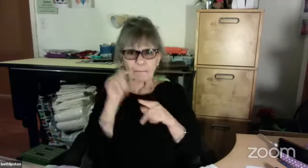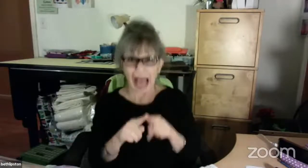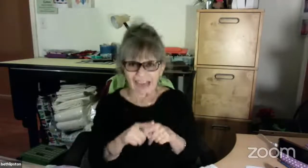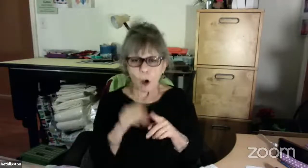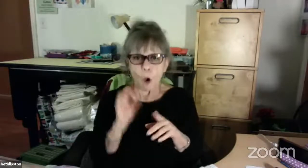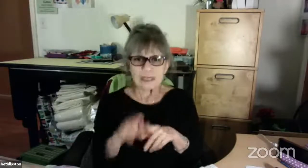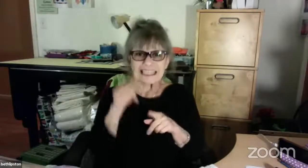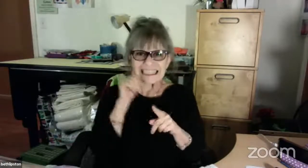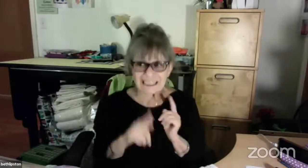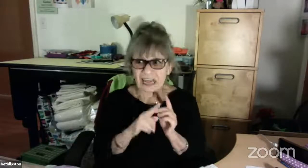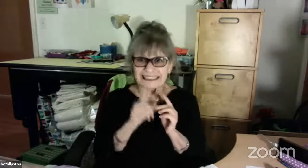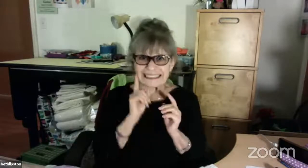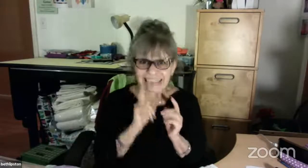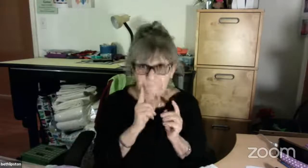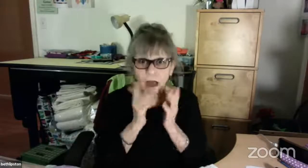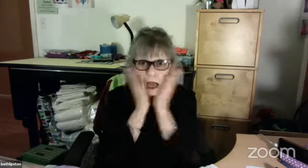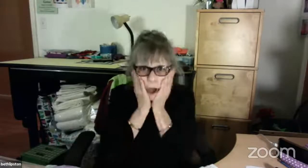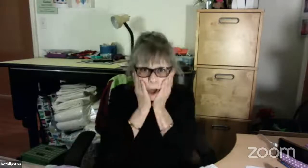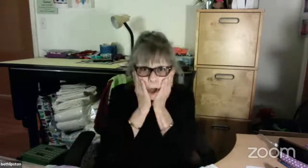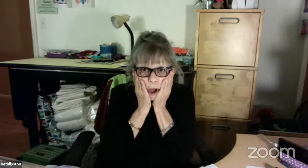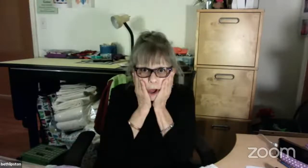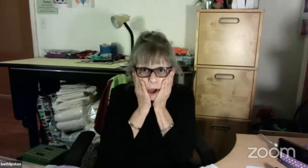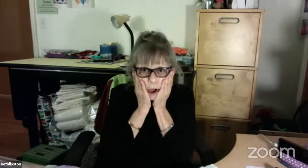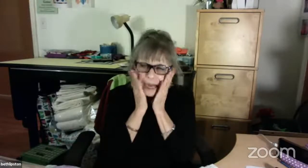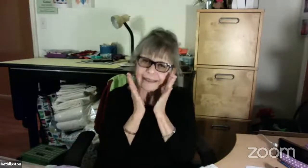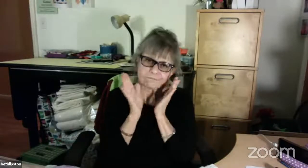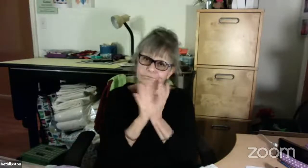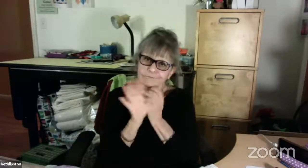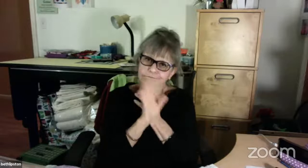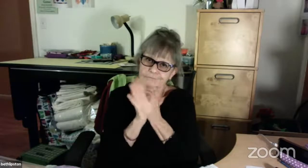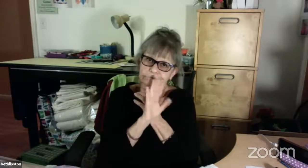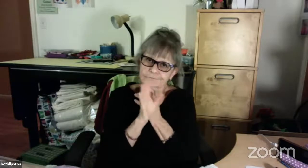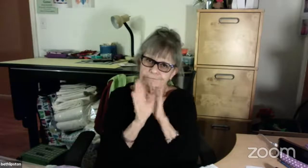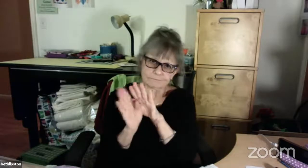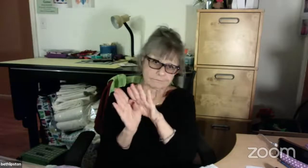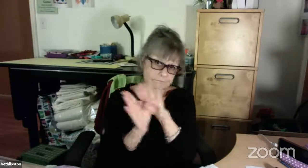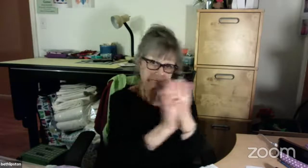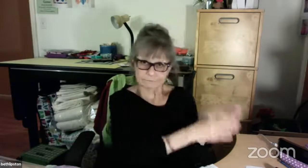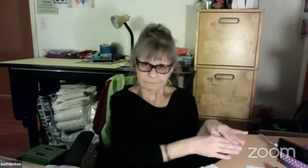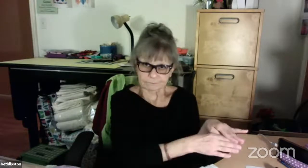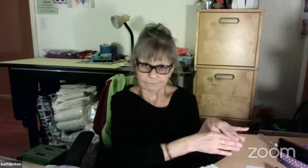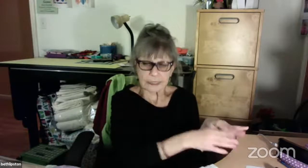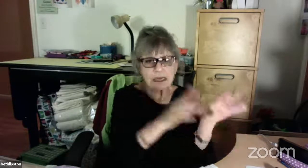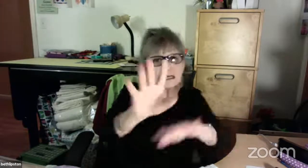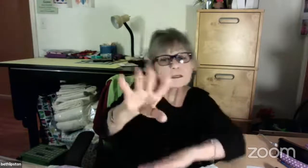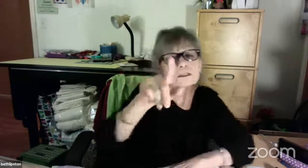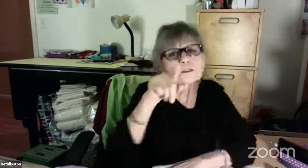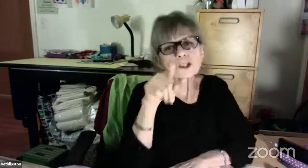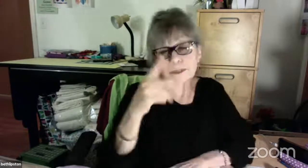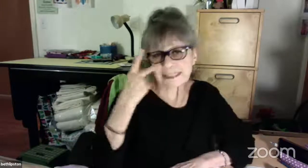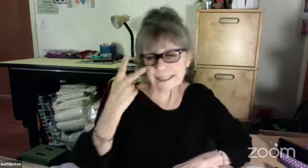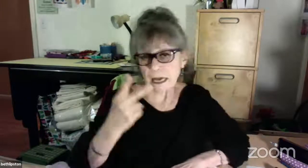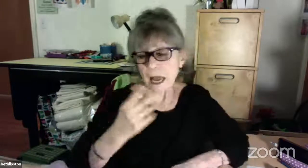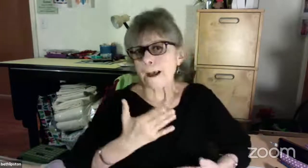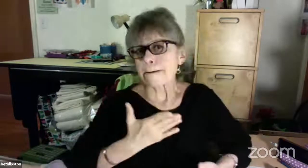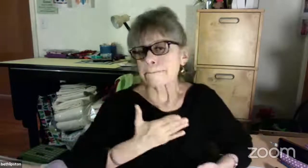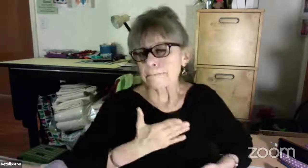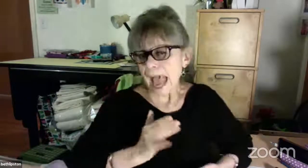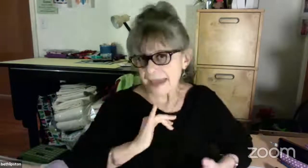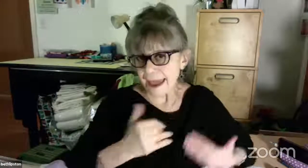heart. Um, you know, people just think, oh, they're deaf, and you know, it's so heartbreaking. But really, if you have to